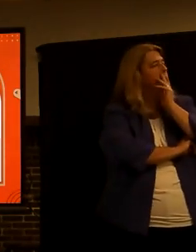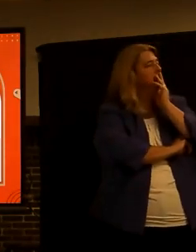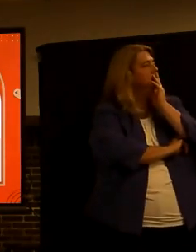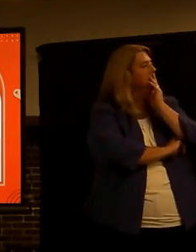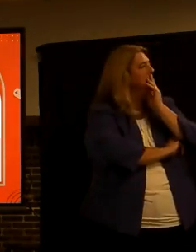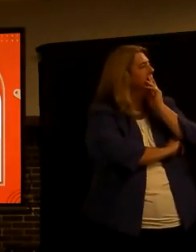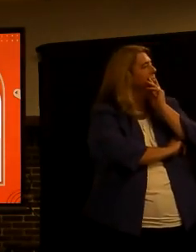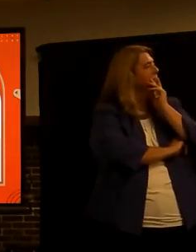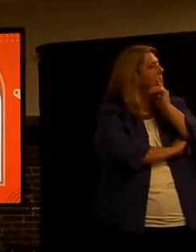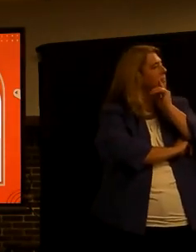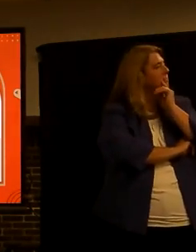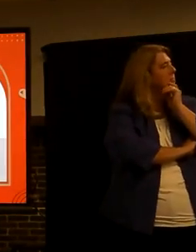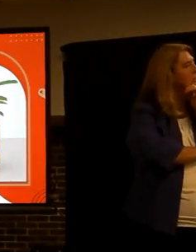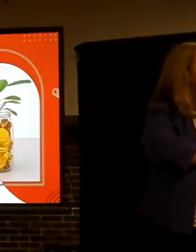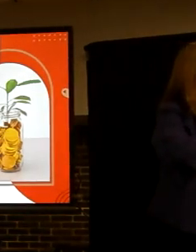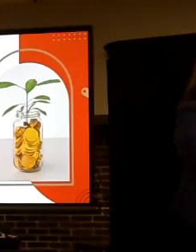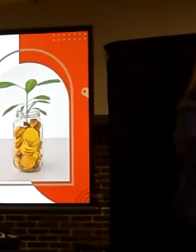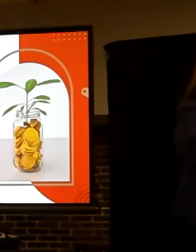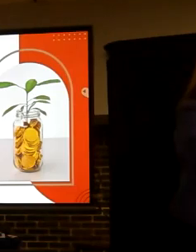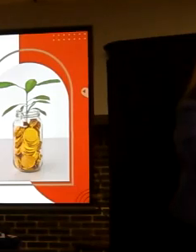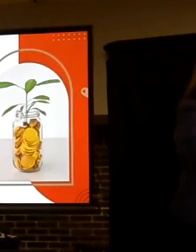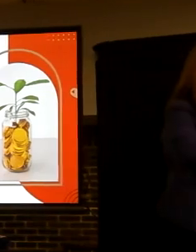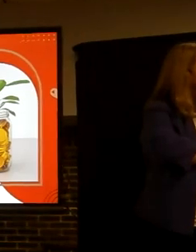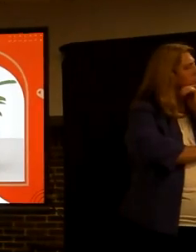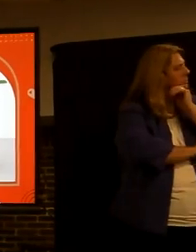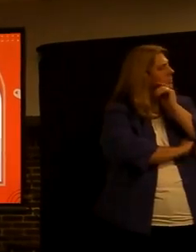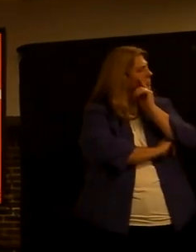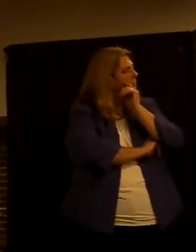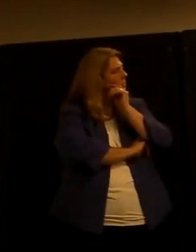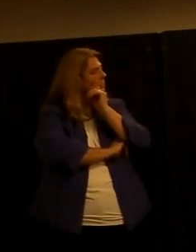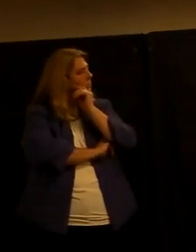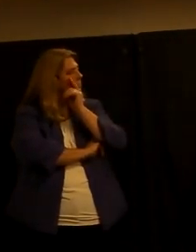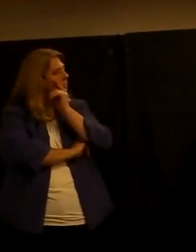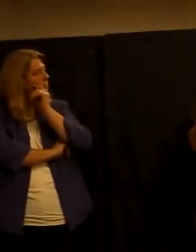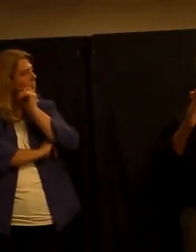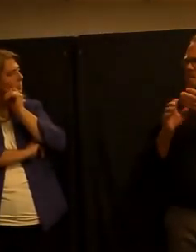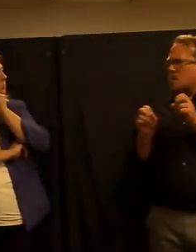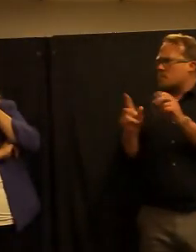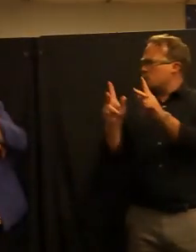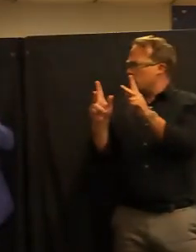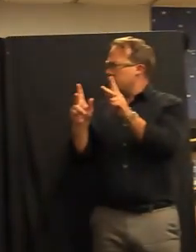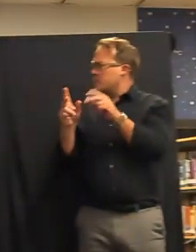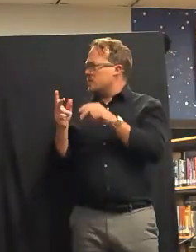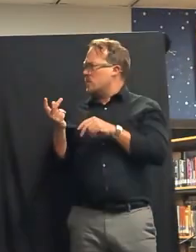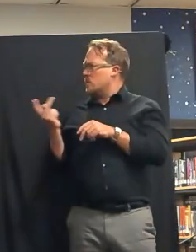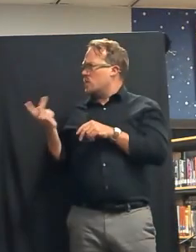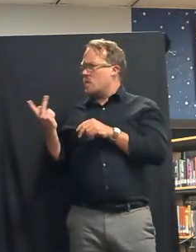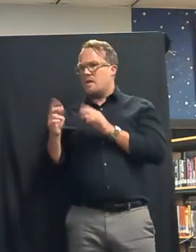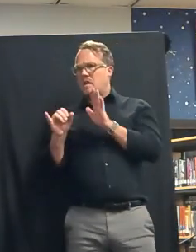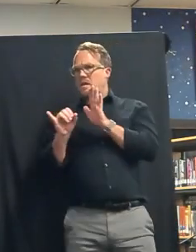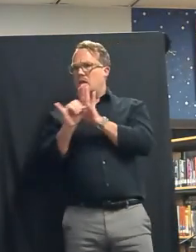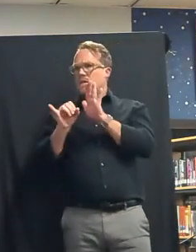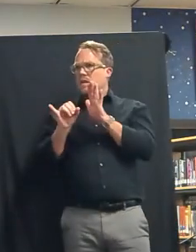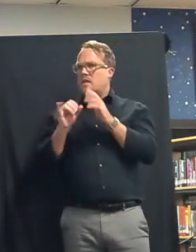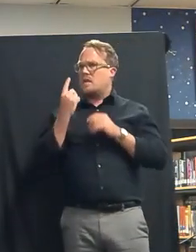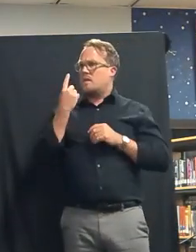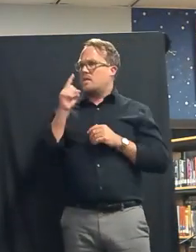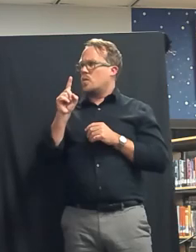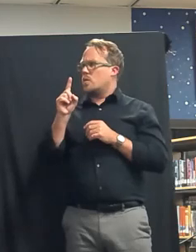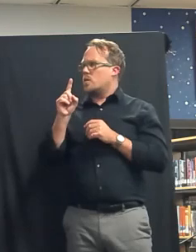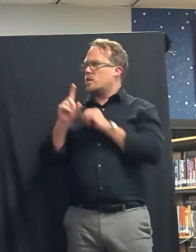Kim, I know last time you and I talked, there were some opportunities that we were looking at for